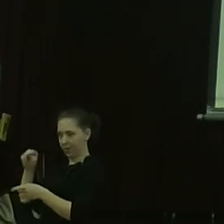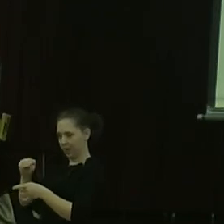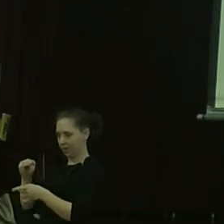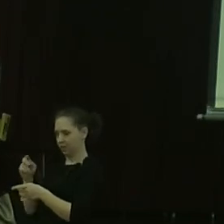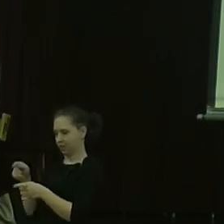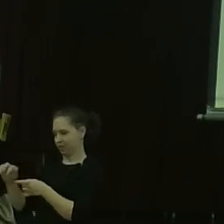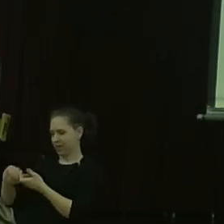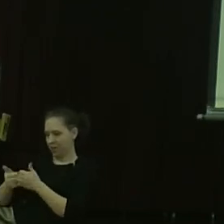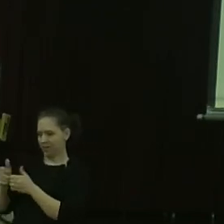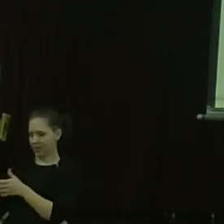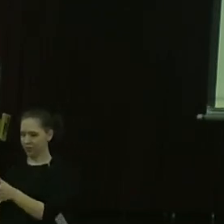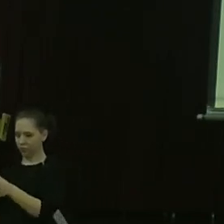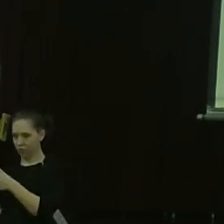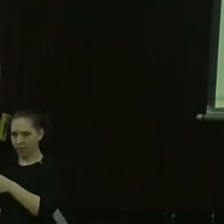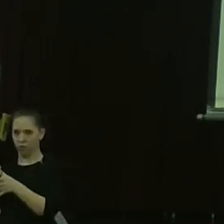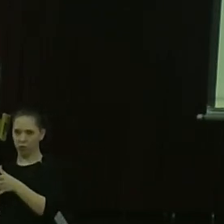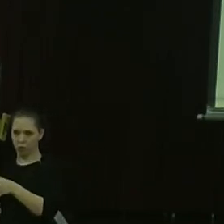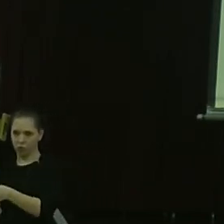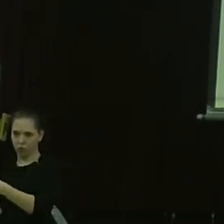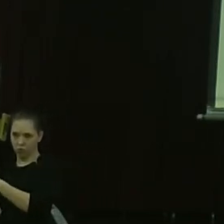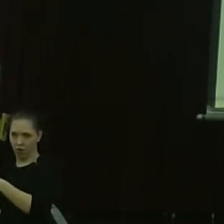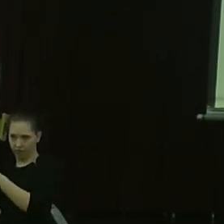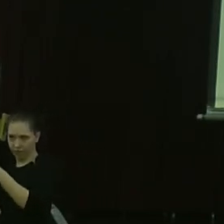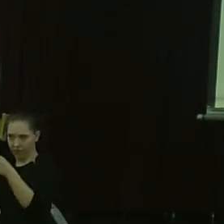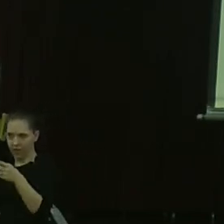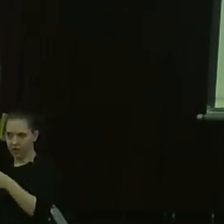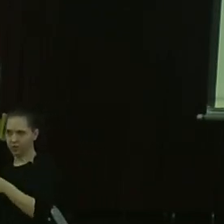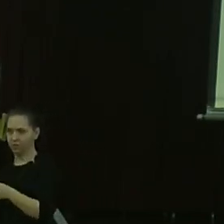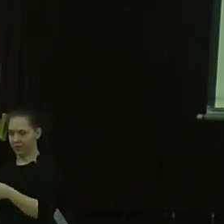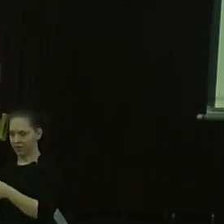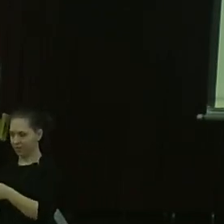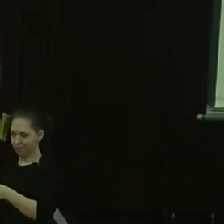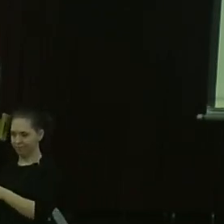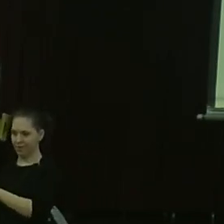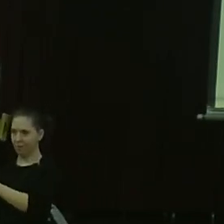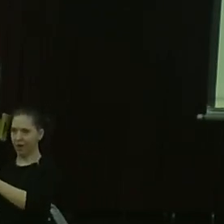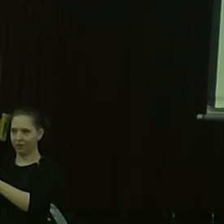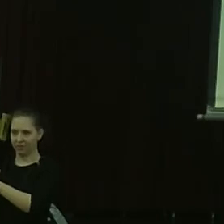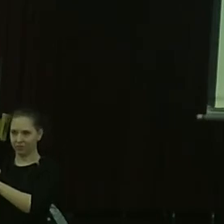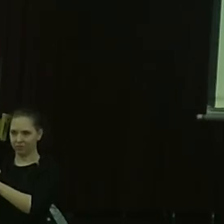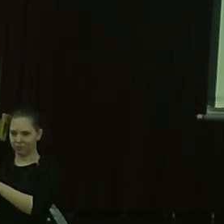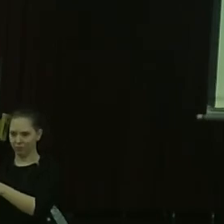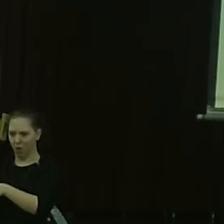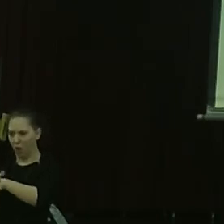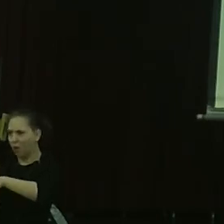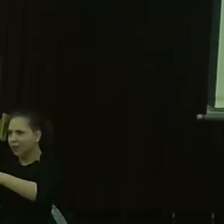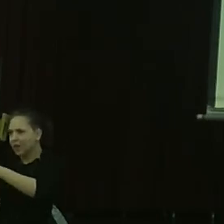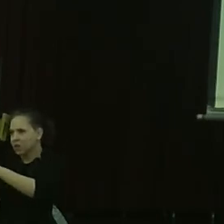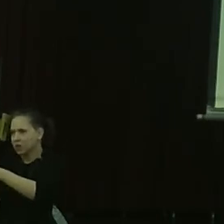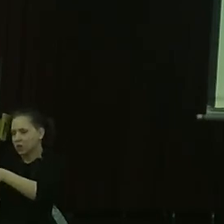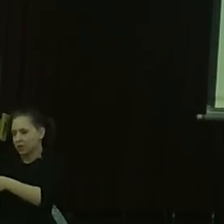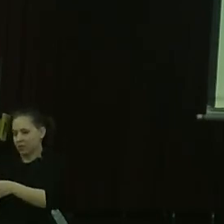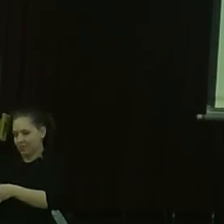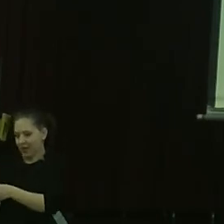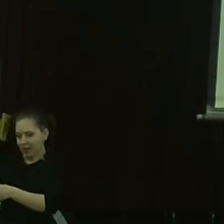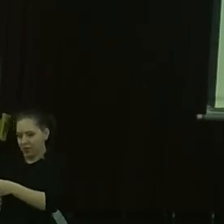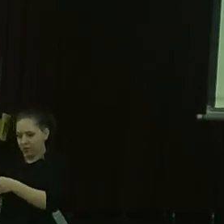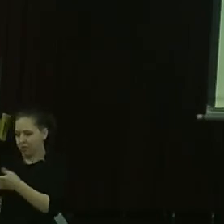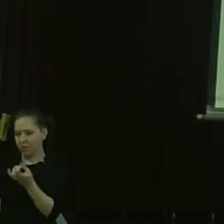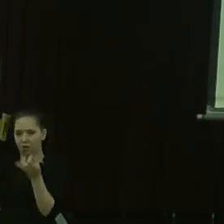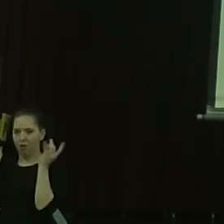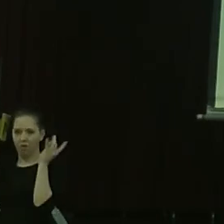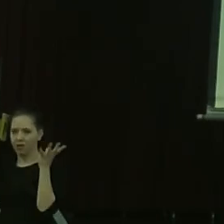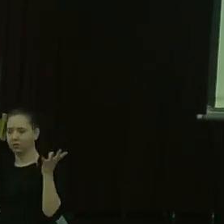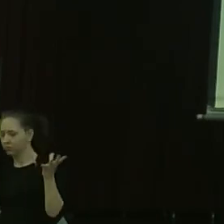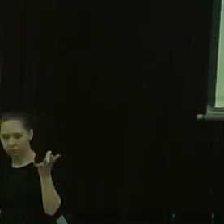that is being, the impact of that, a drive-through place in an area that is already a disaster in terms